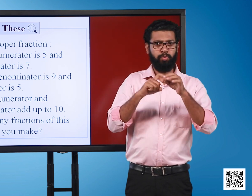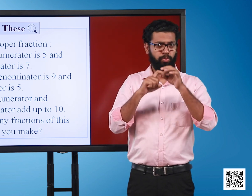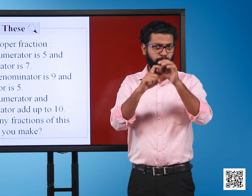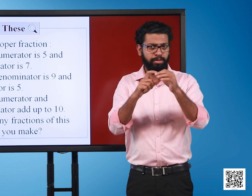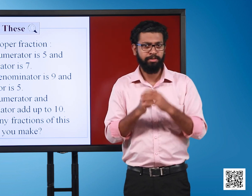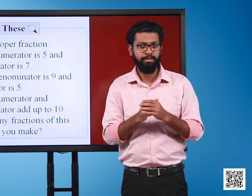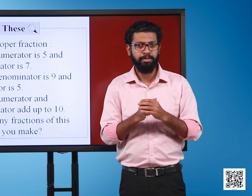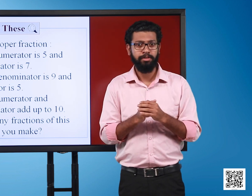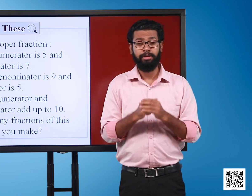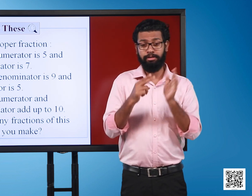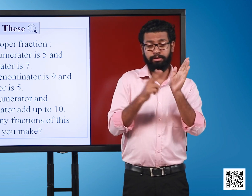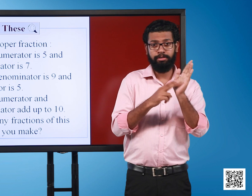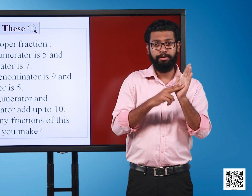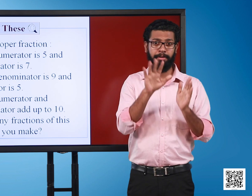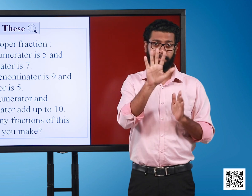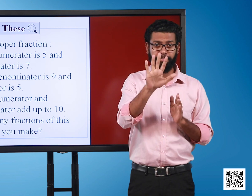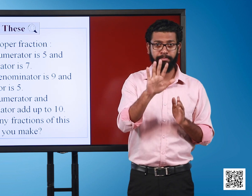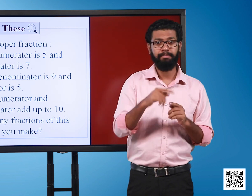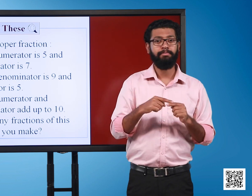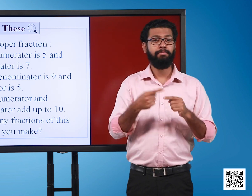is 5 and denominator is 7.